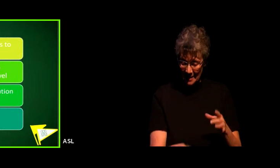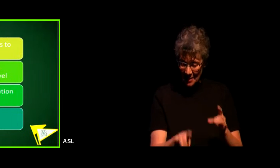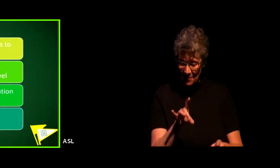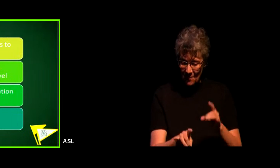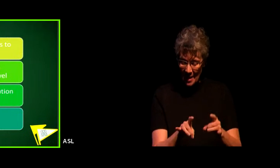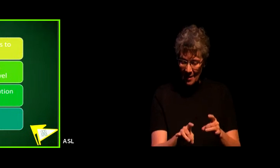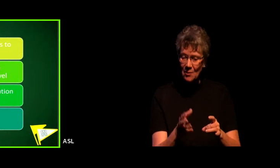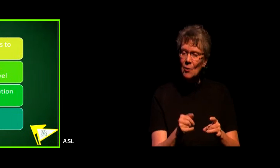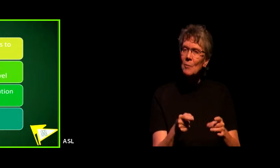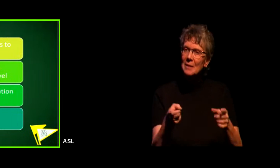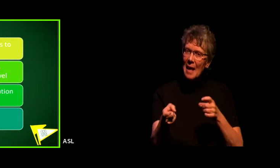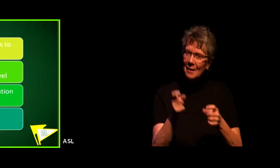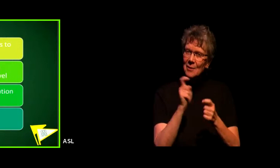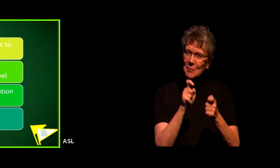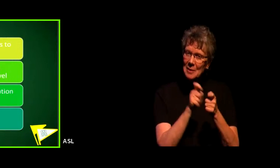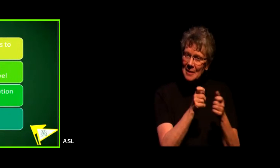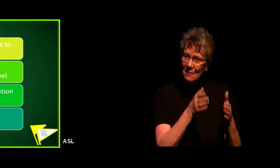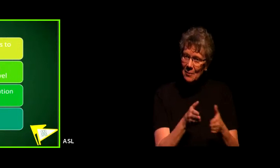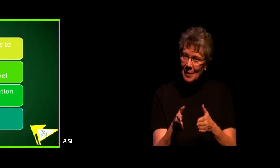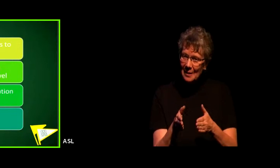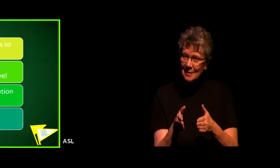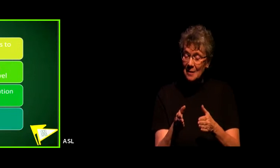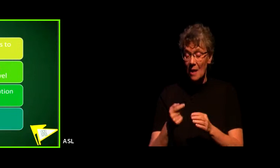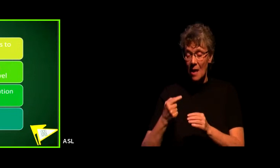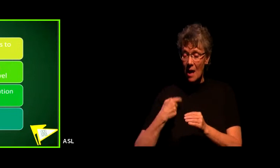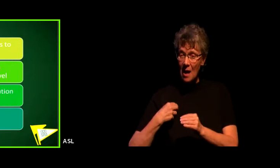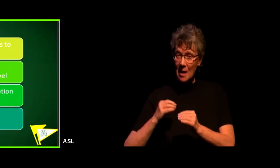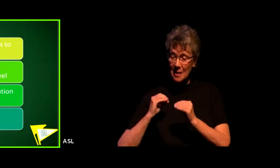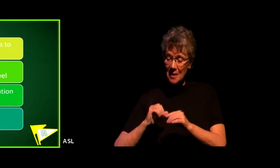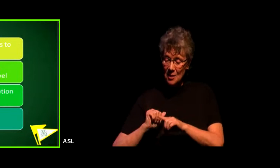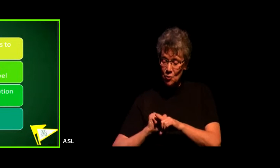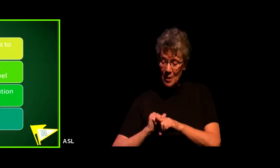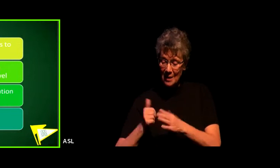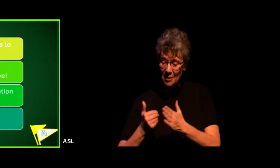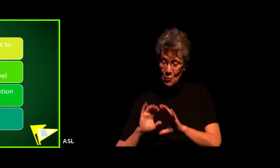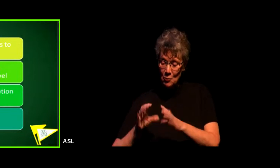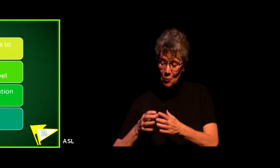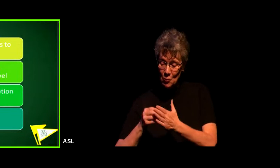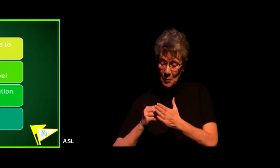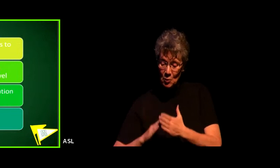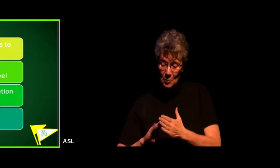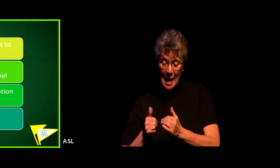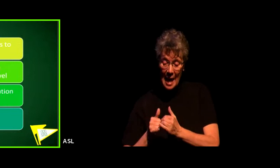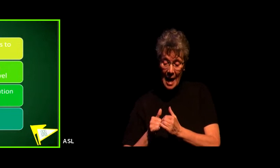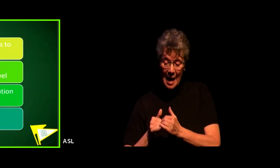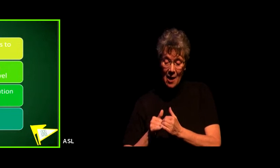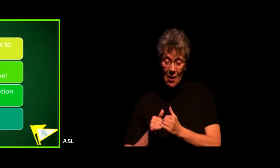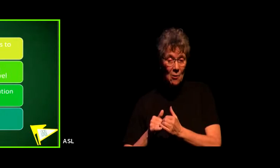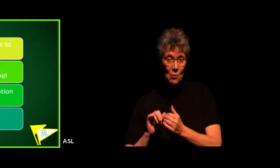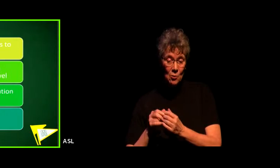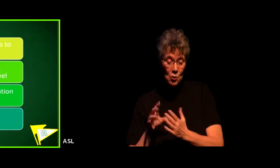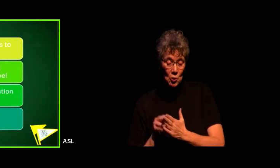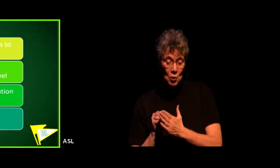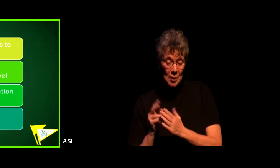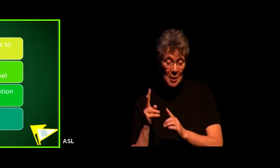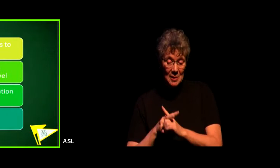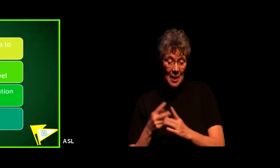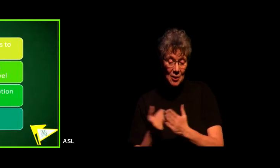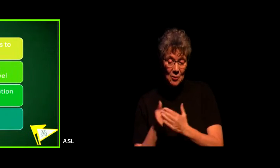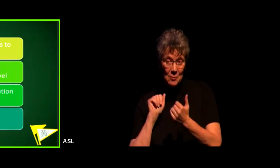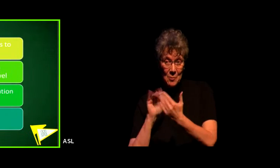all the archaeologists that I want to do things differently, but if the policy and the legislation don't allow them to practice in the ways that they need,